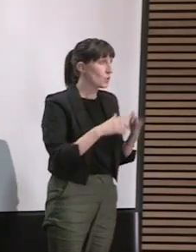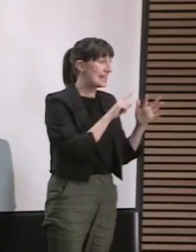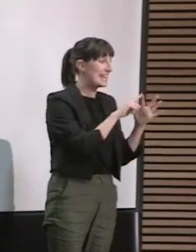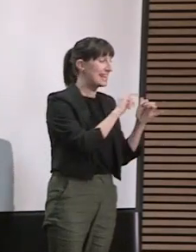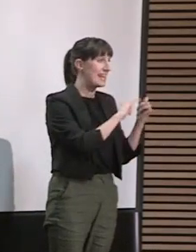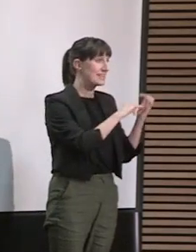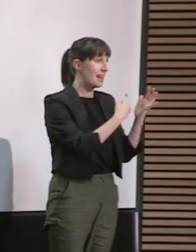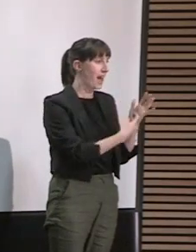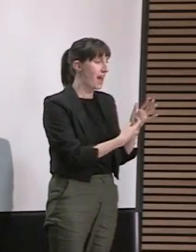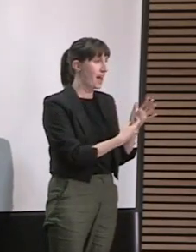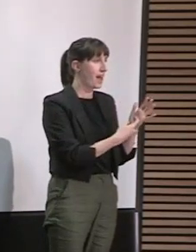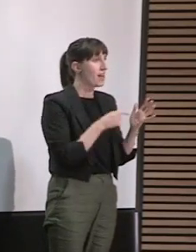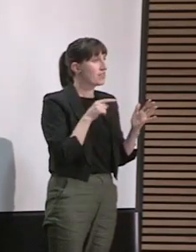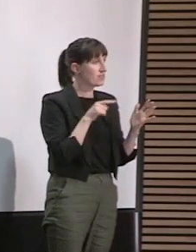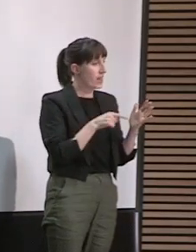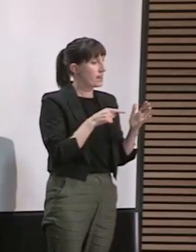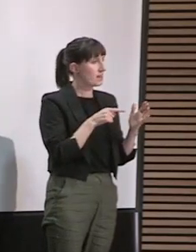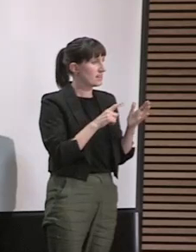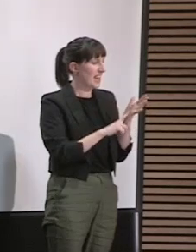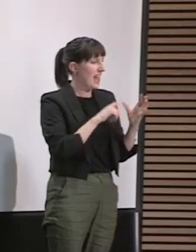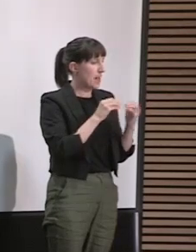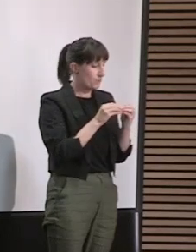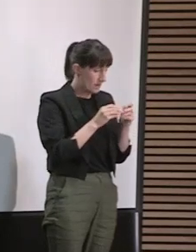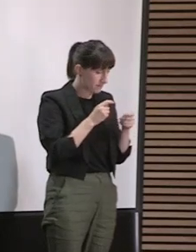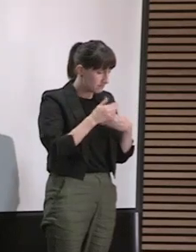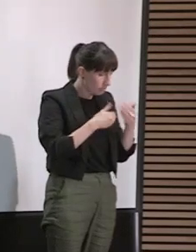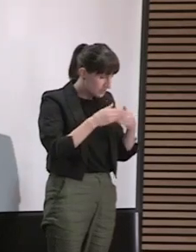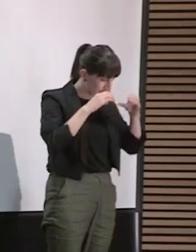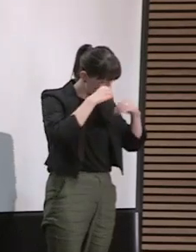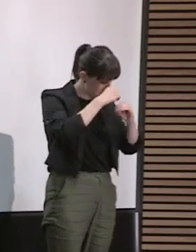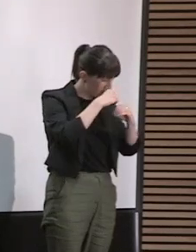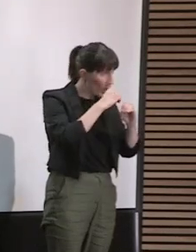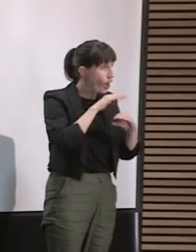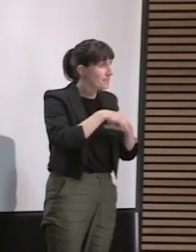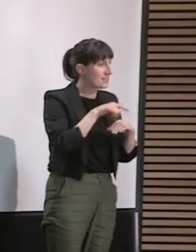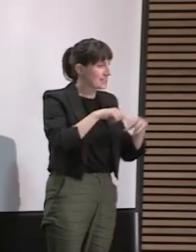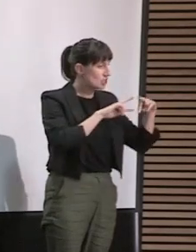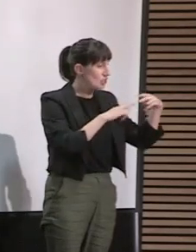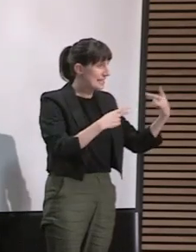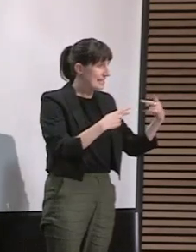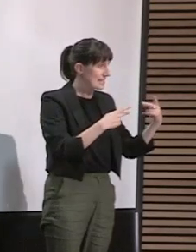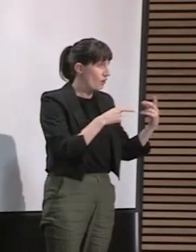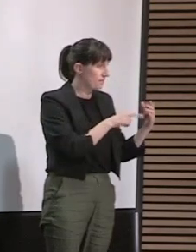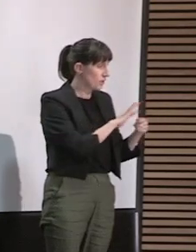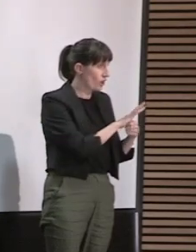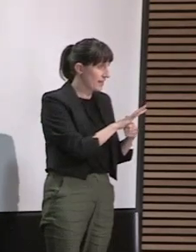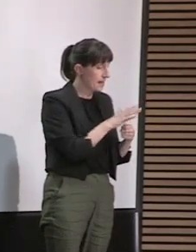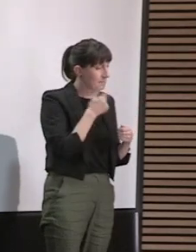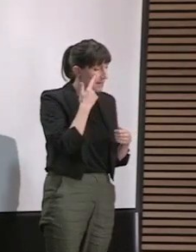from earlier MIF cases, and my hope is that one of those will give us an idea of just how this virus or